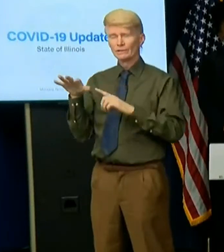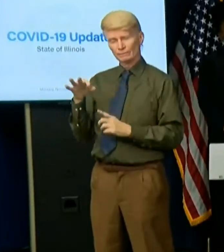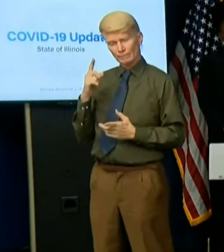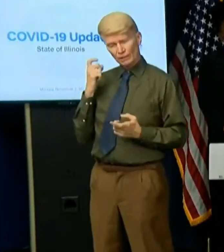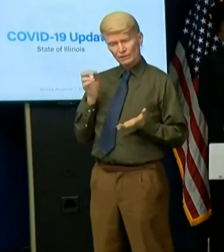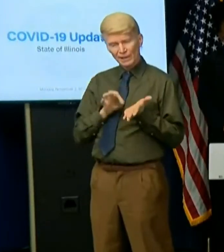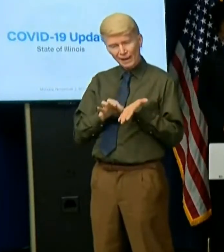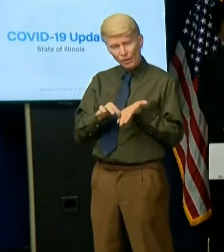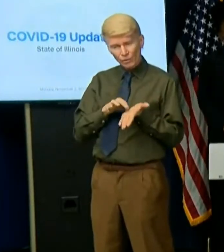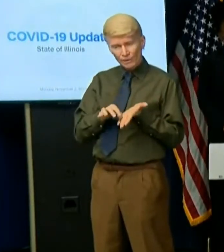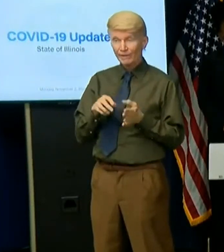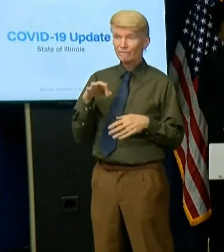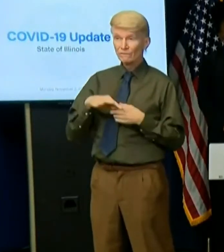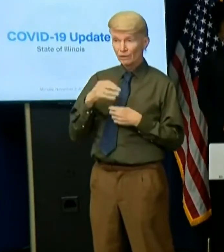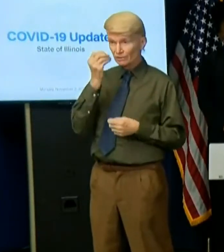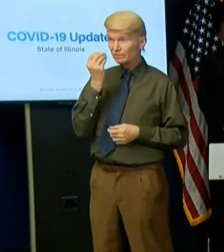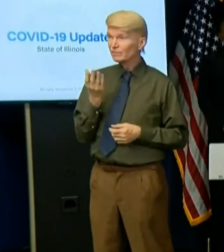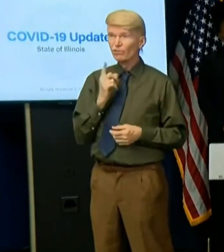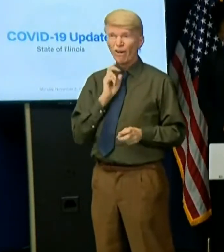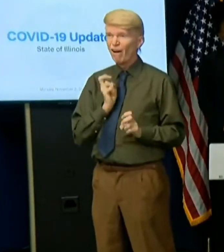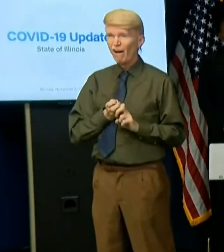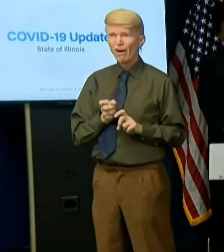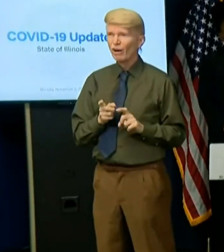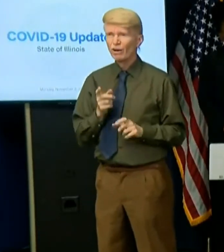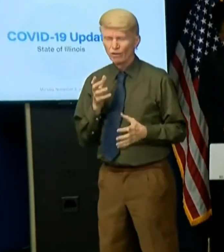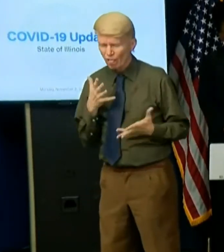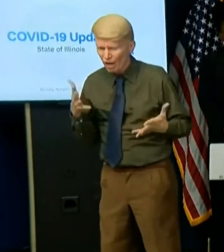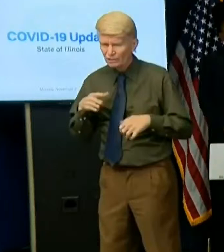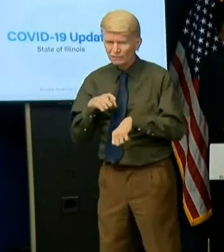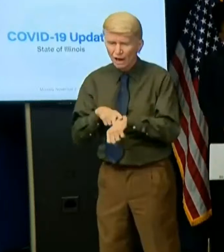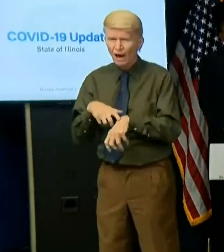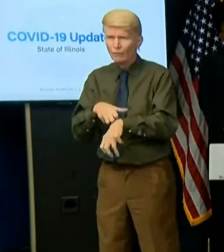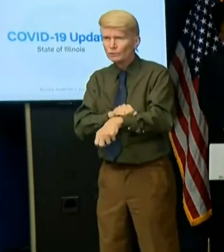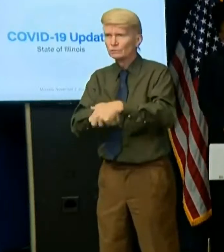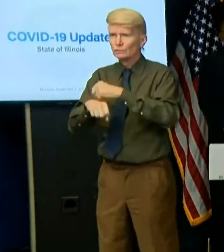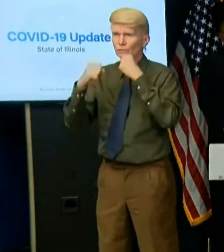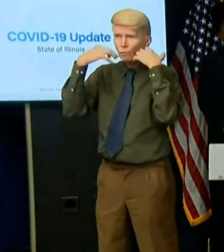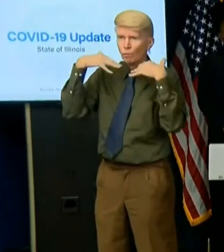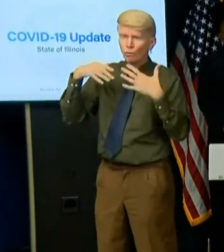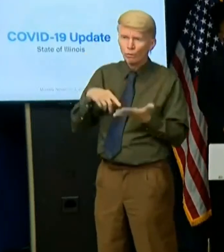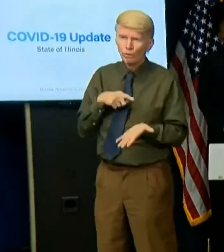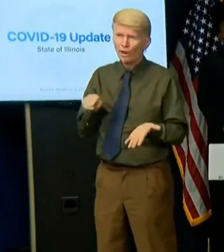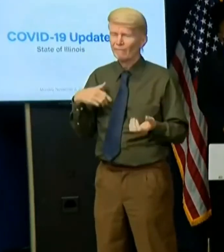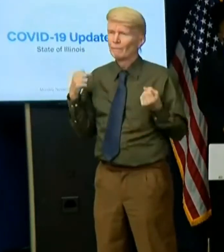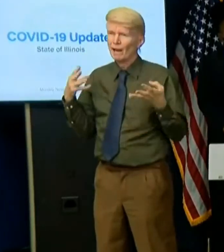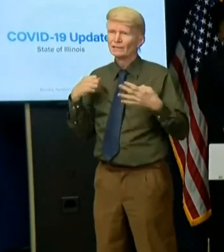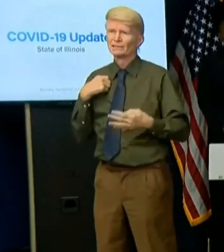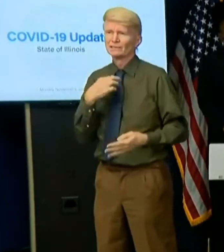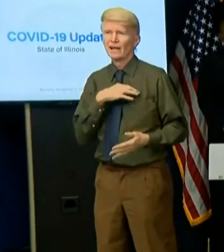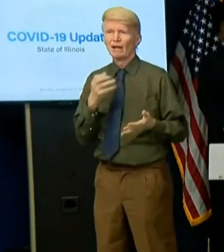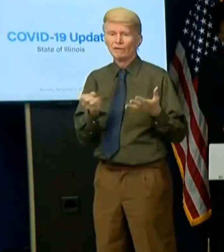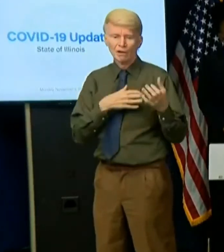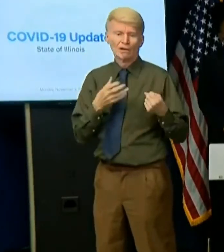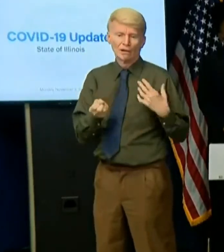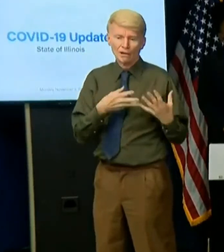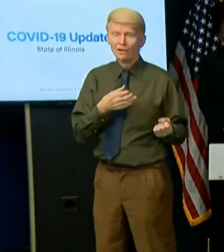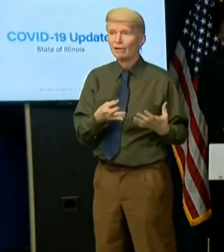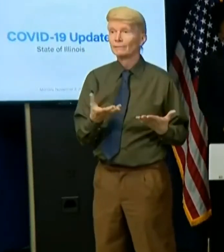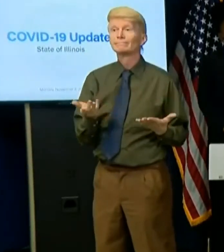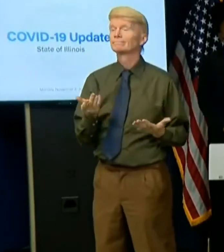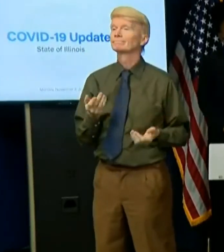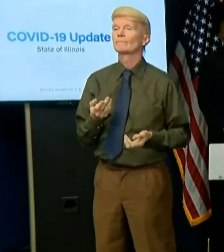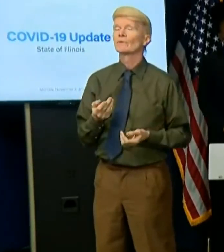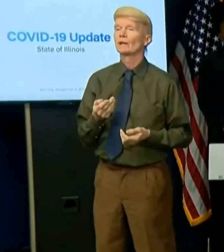mail is time-consuming work for our county clerks and their staffs. With vote by mail hitting all-time